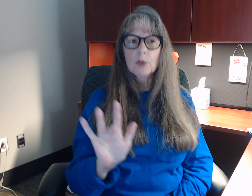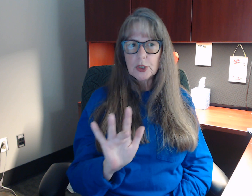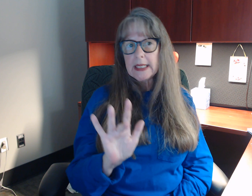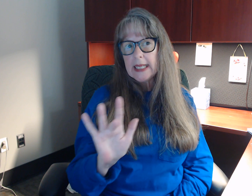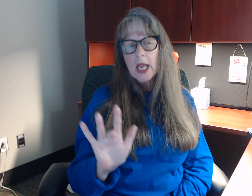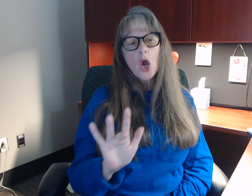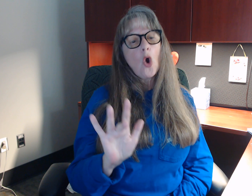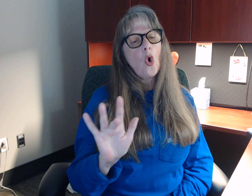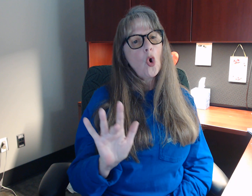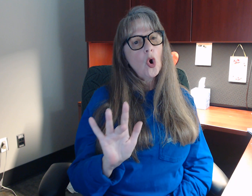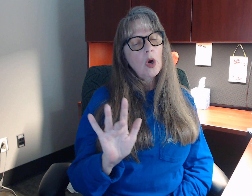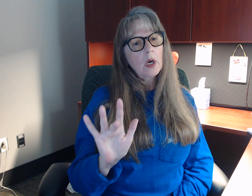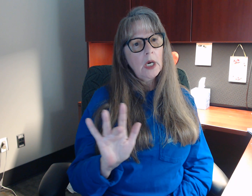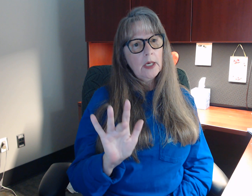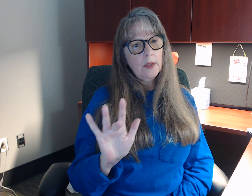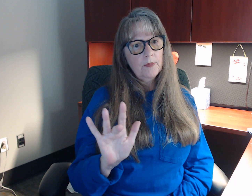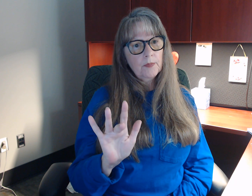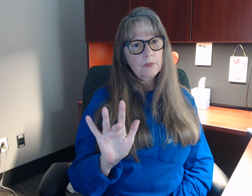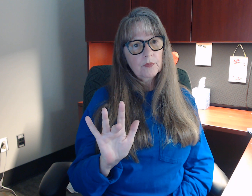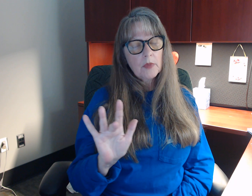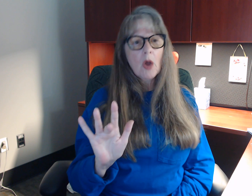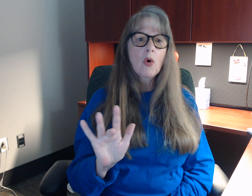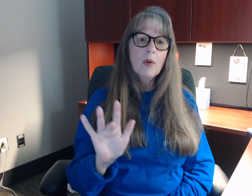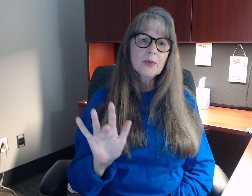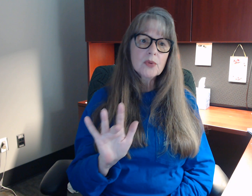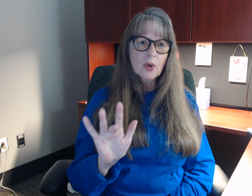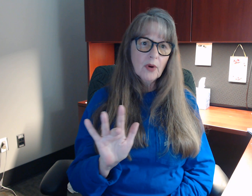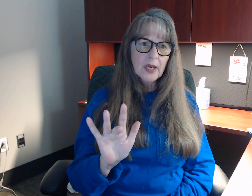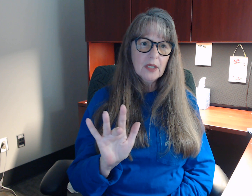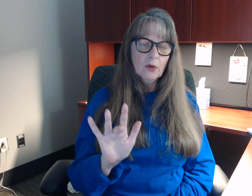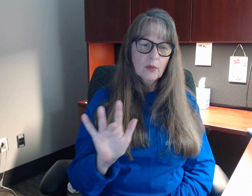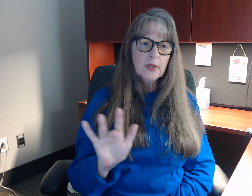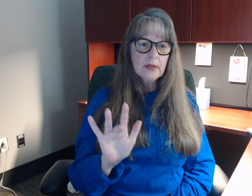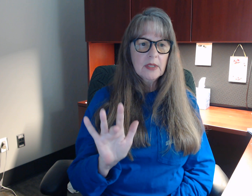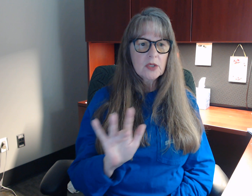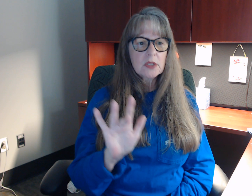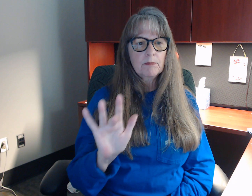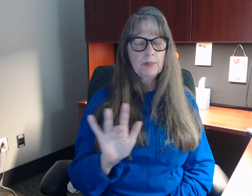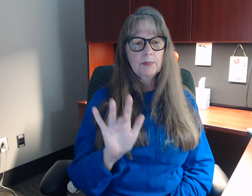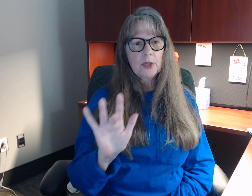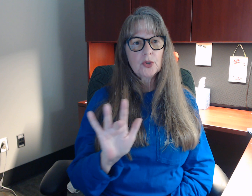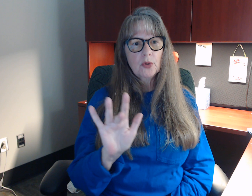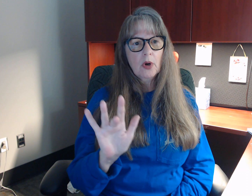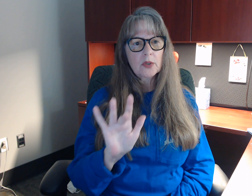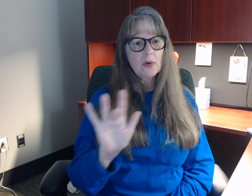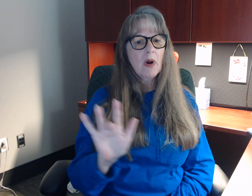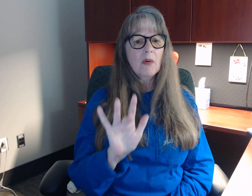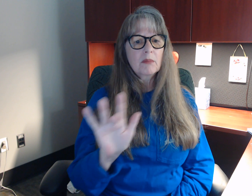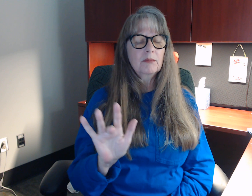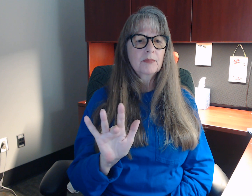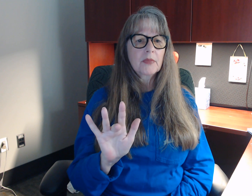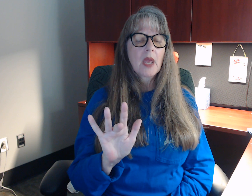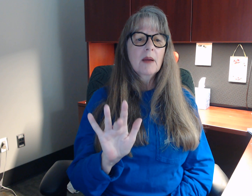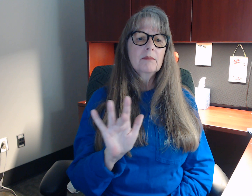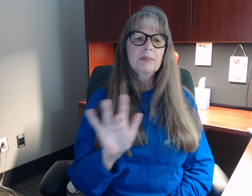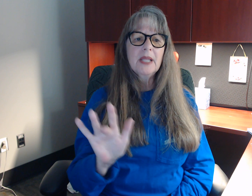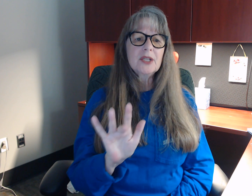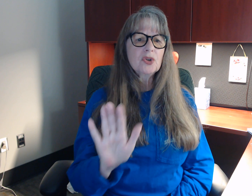mercy, or, oh, I'm so sorry, this is bless your heart. So, bless her